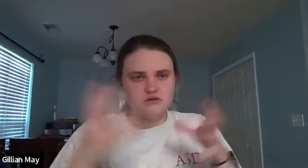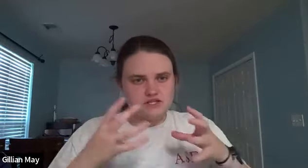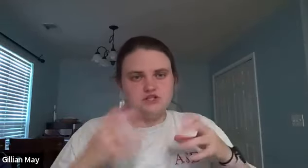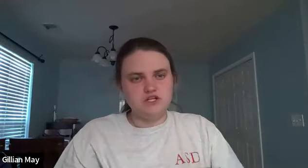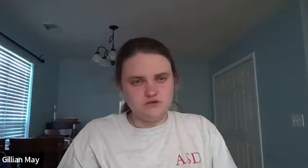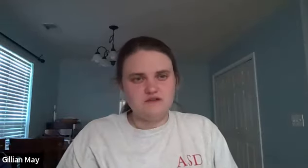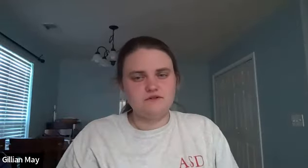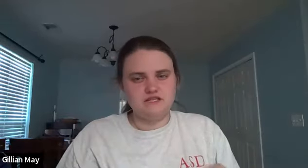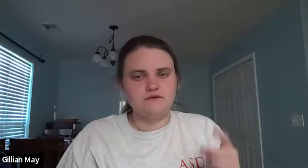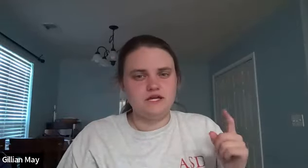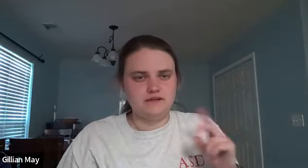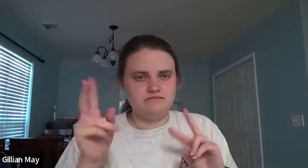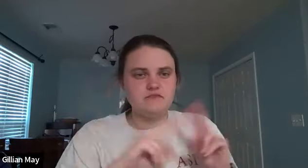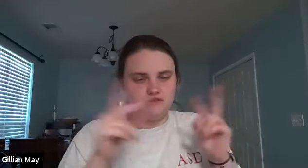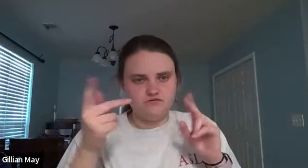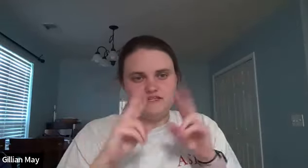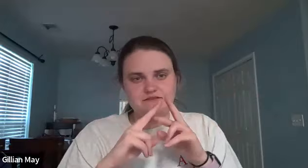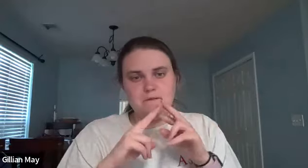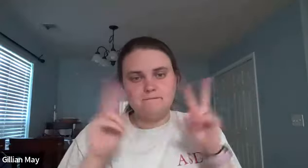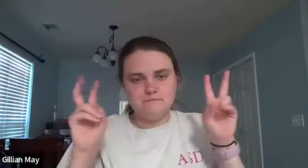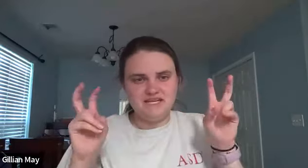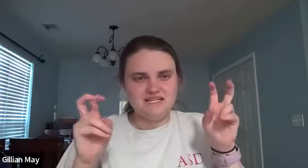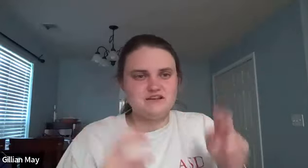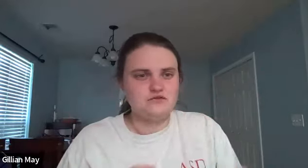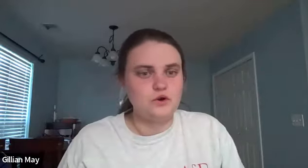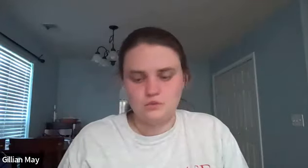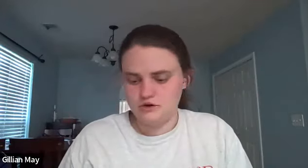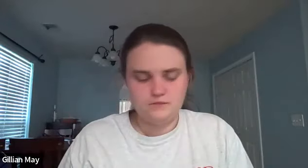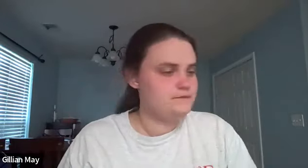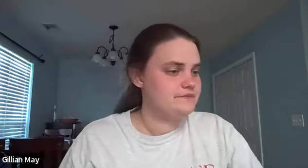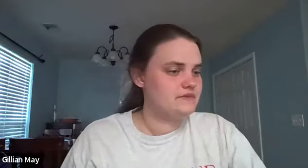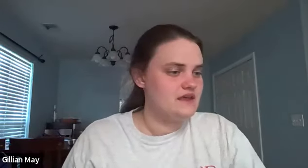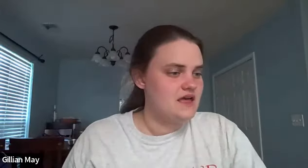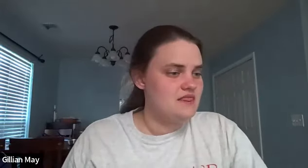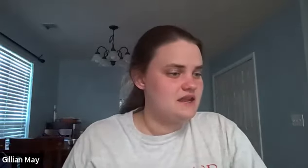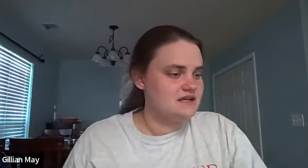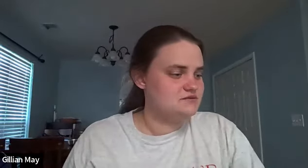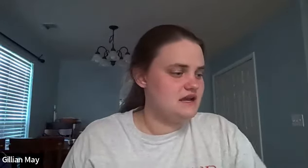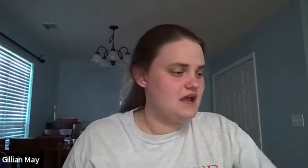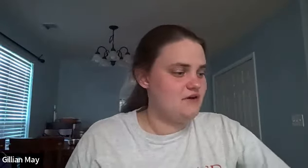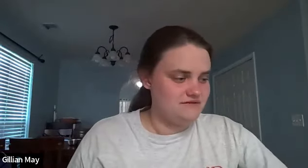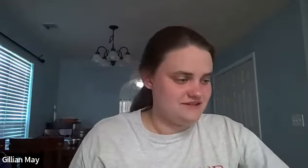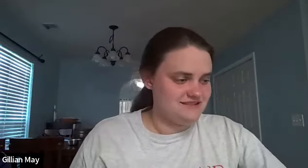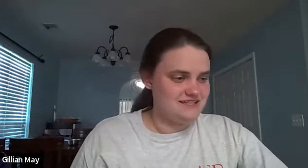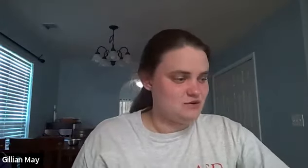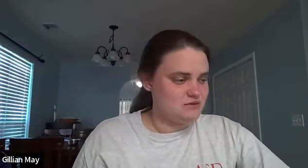generalized. You can use that for different, like for the different meanings of the word work. The next one I have obviously is going to